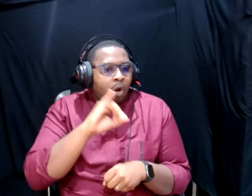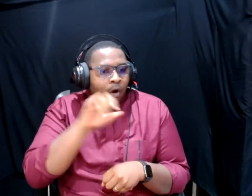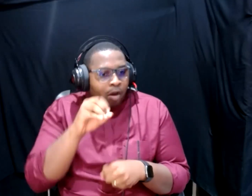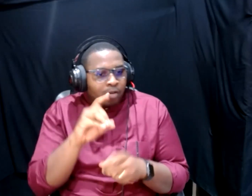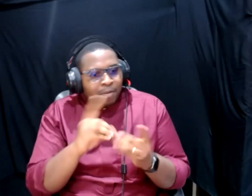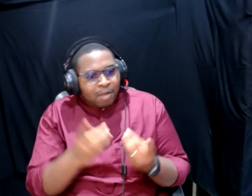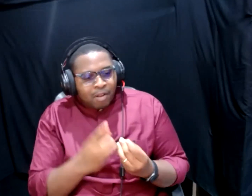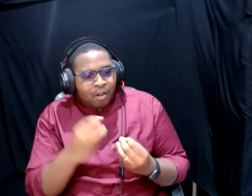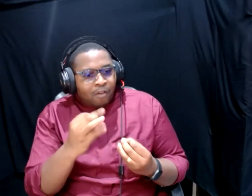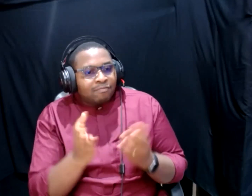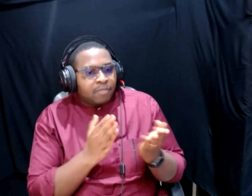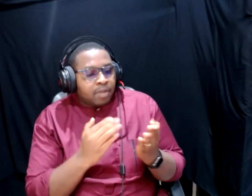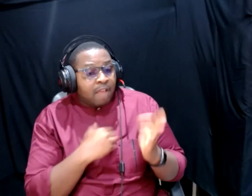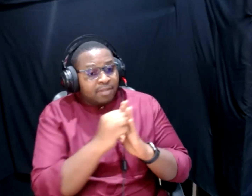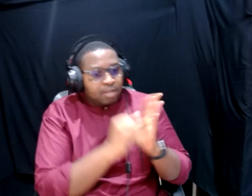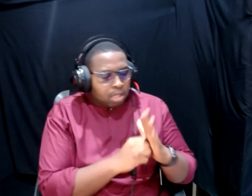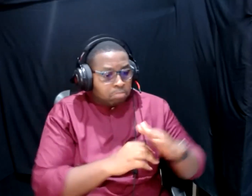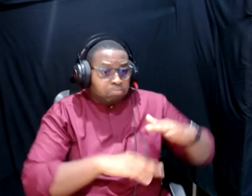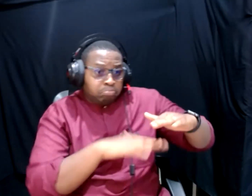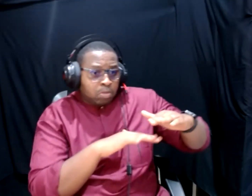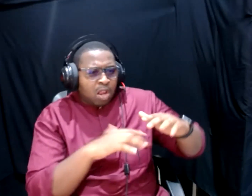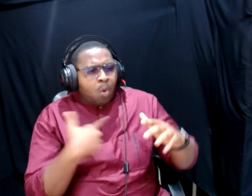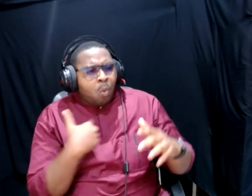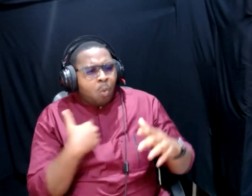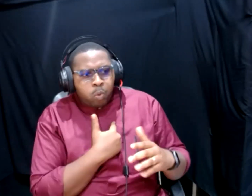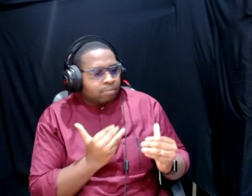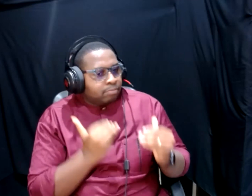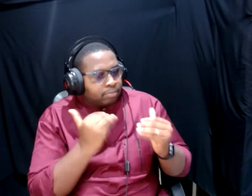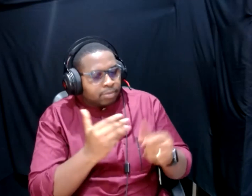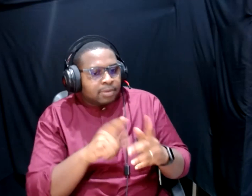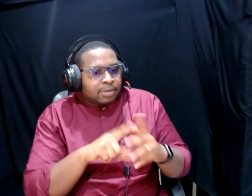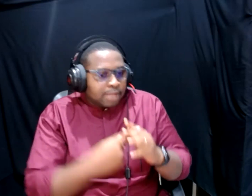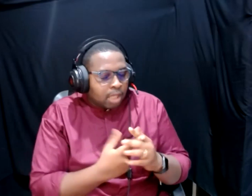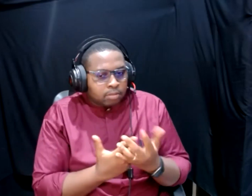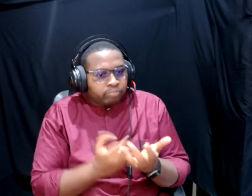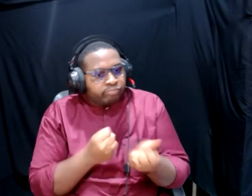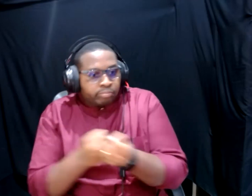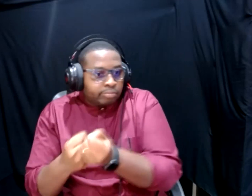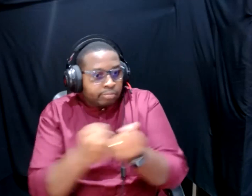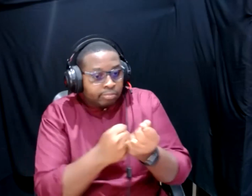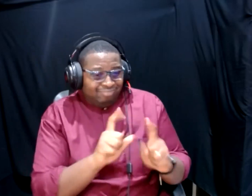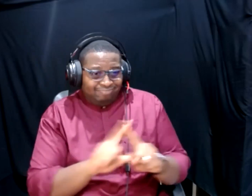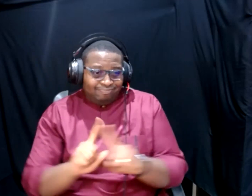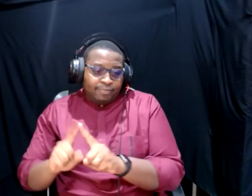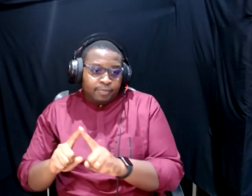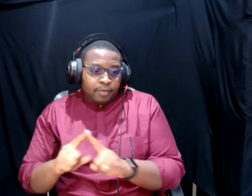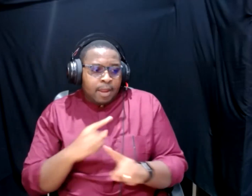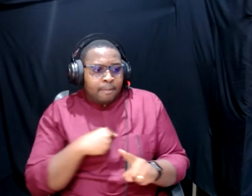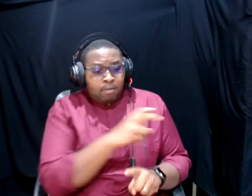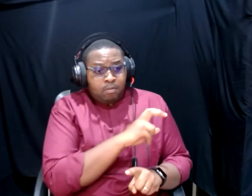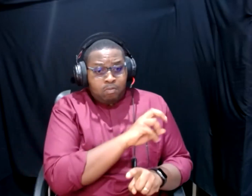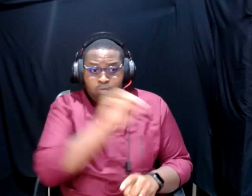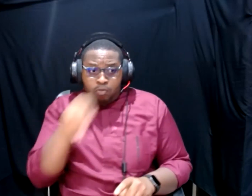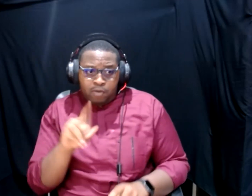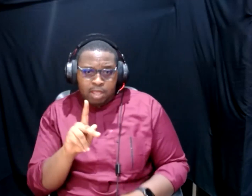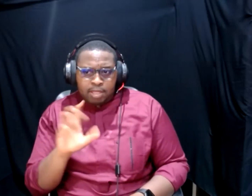the state and regional levels. We were a national leader in welfare reform and service integration. And when I first moved to Casey Foundation and saw